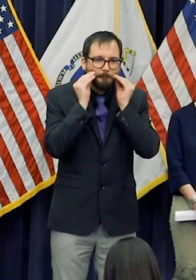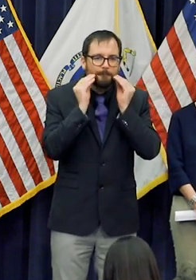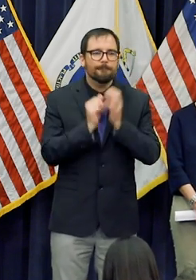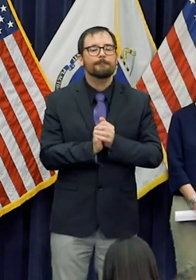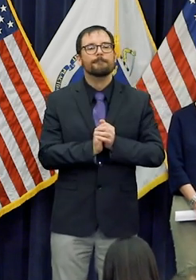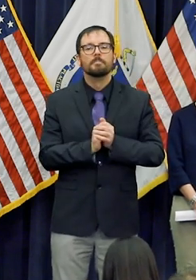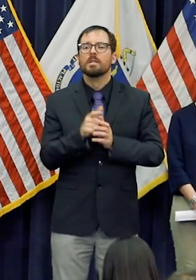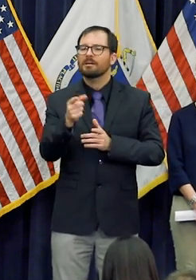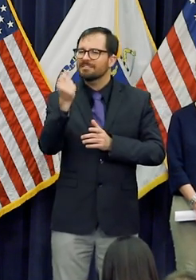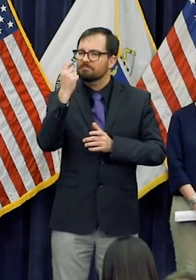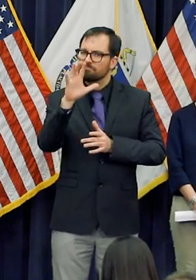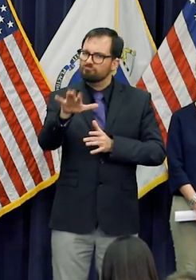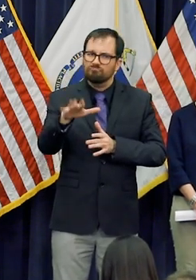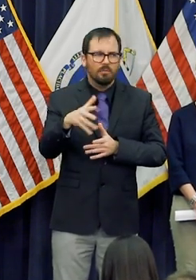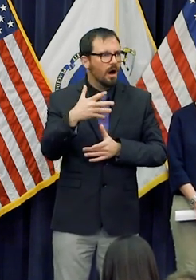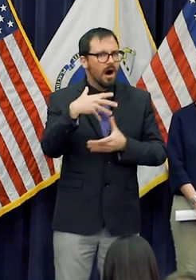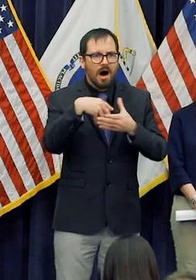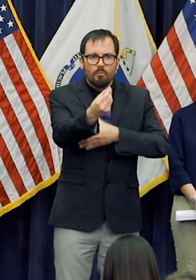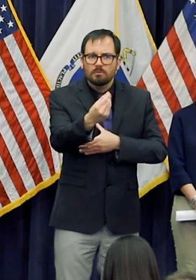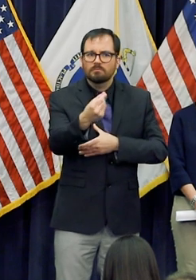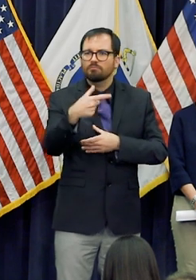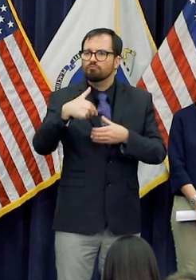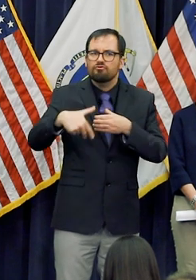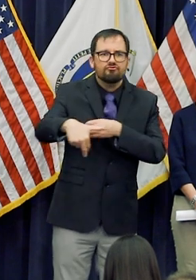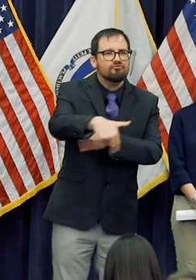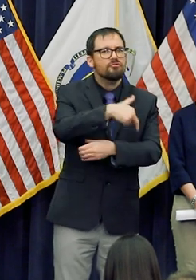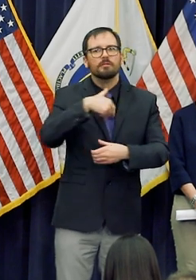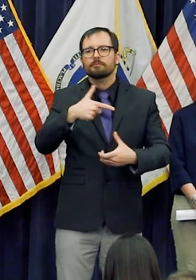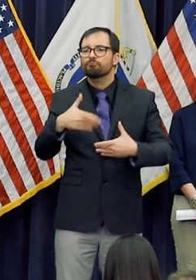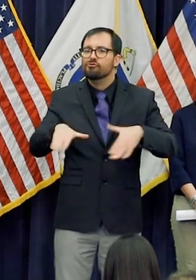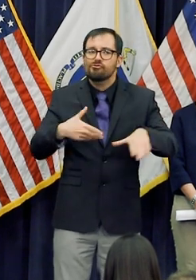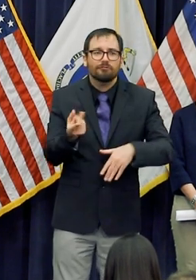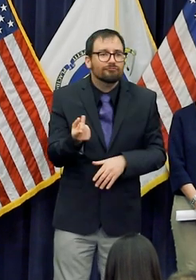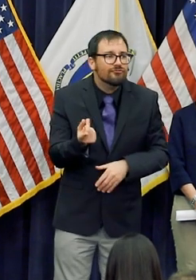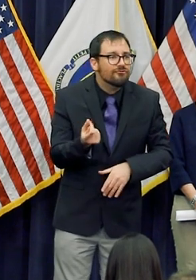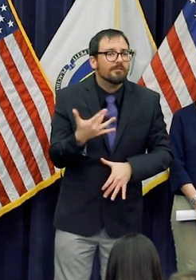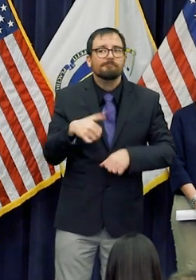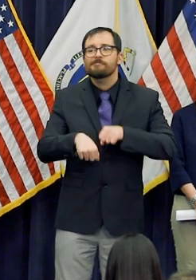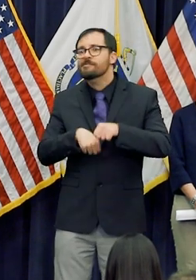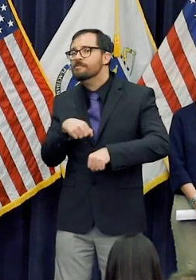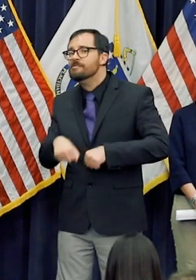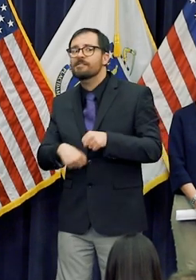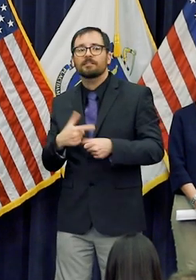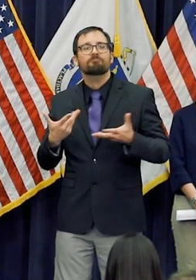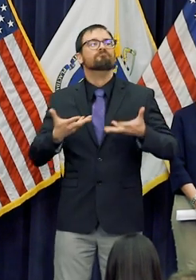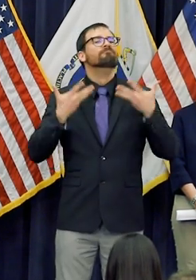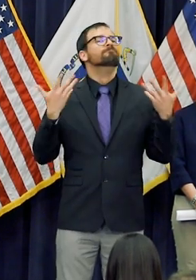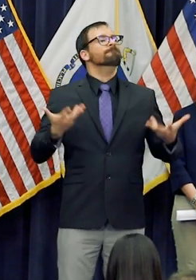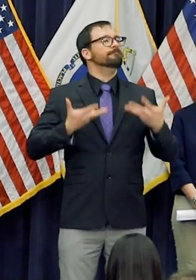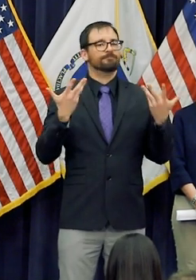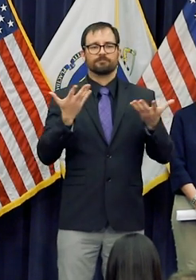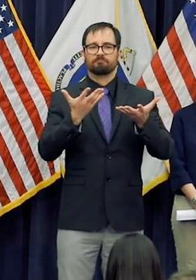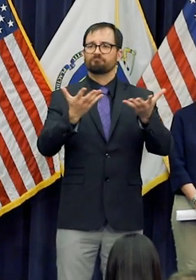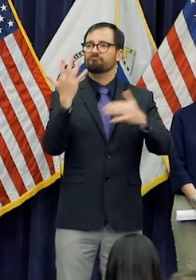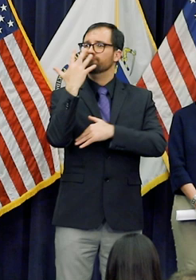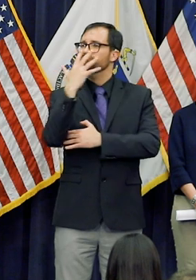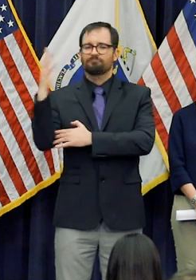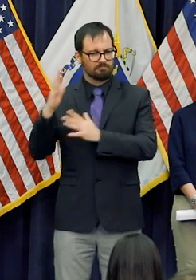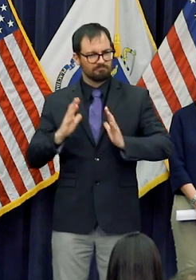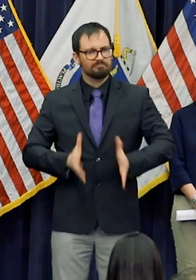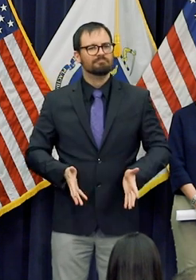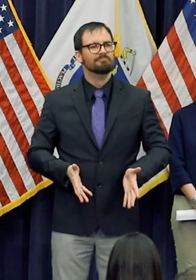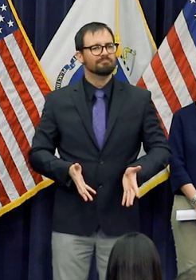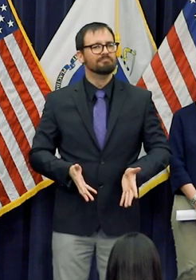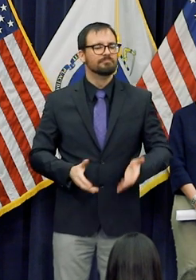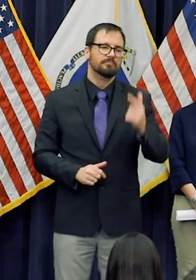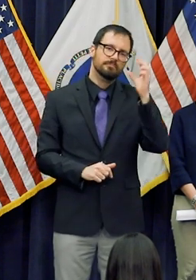to take your dog for a walk, to go for a hike, or to ride your bike, for example. You may also need to leave the house, of